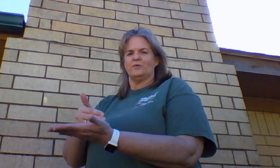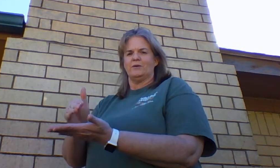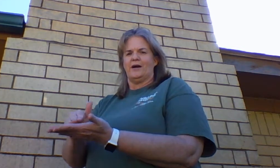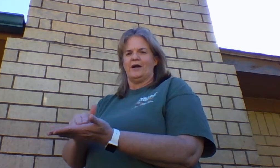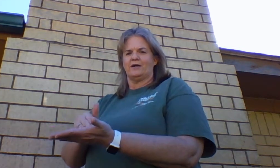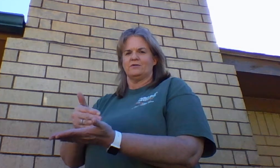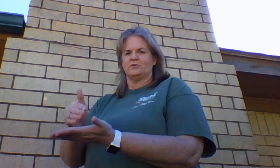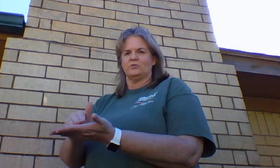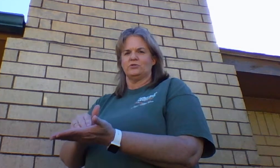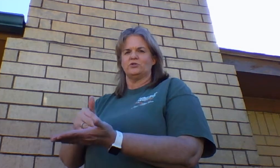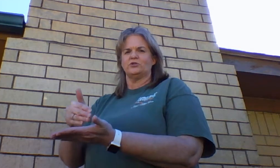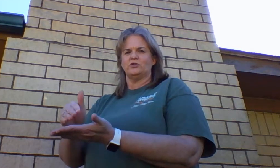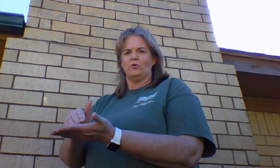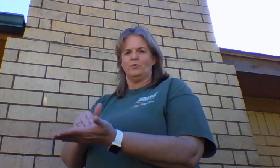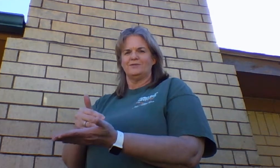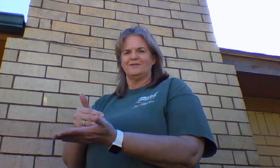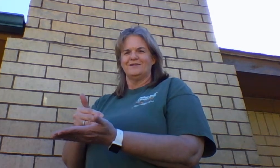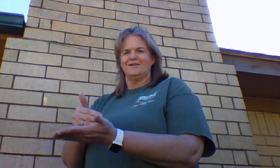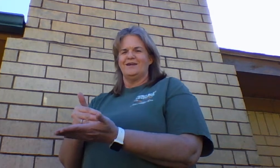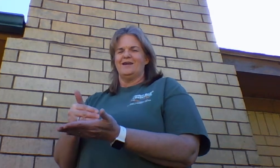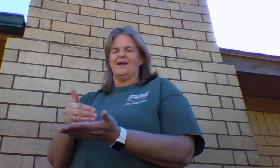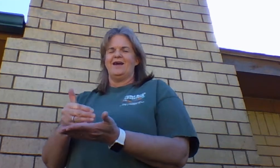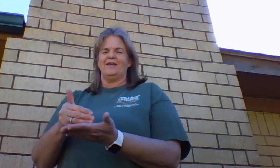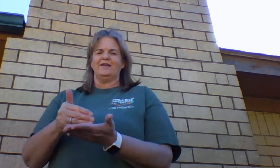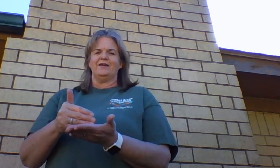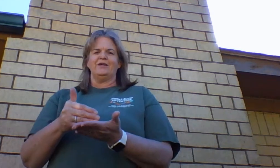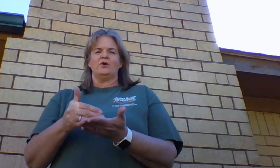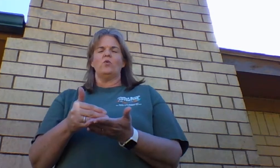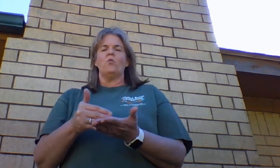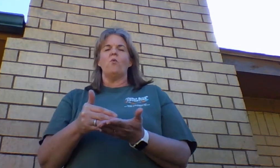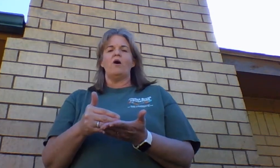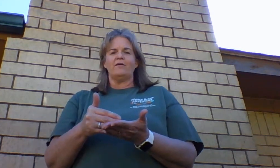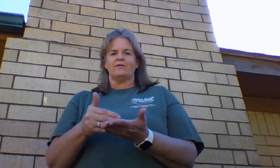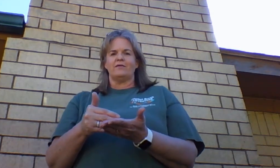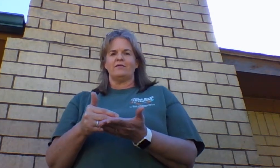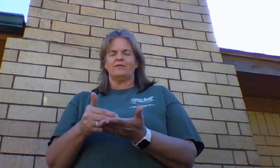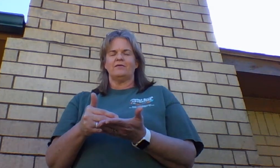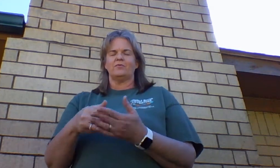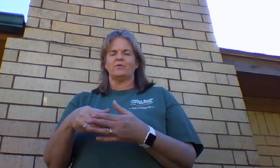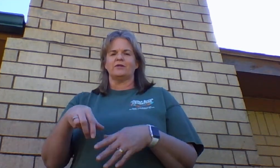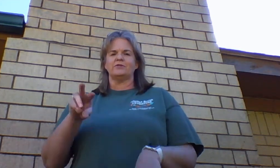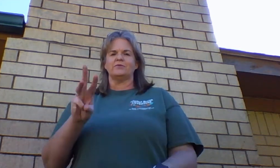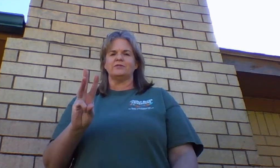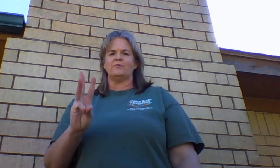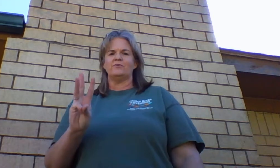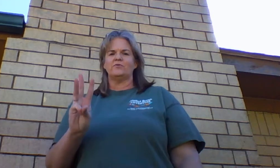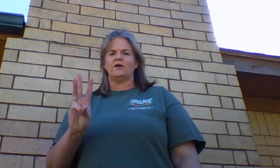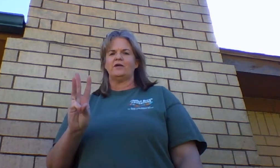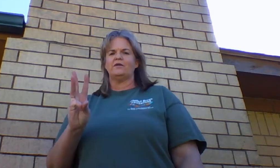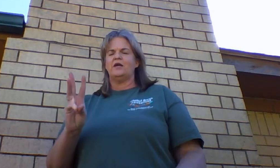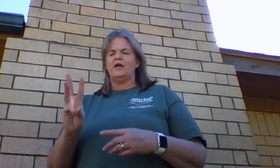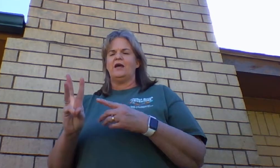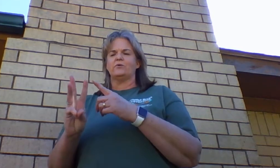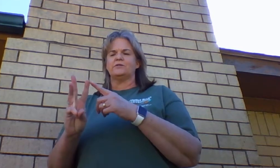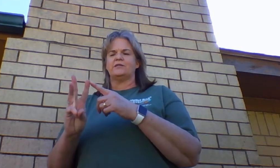it back towards you. Soap. And then water, we're going to do a W sign, and we're going to take